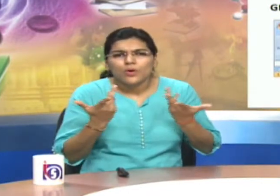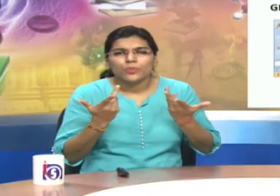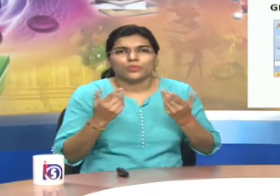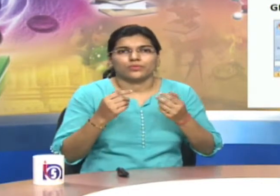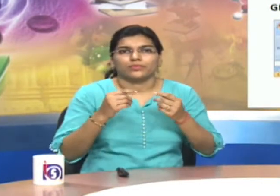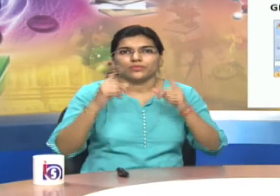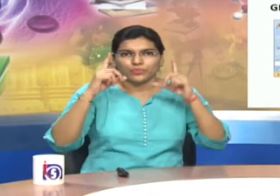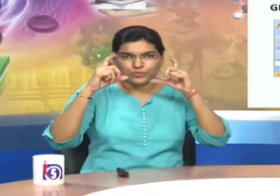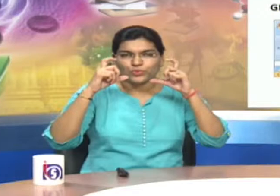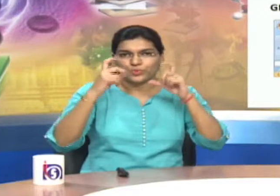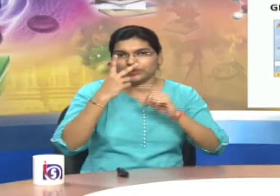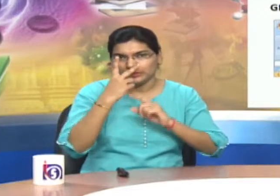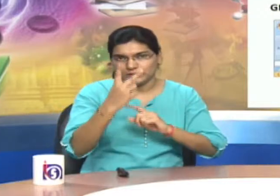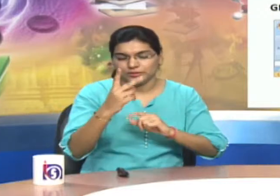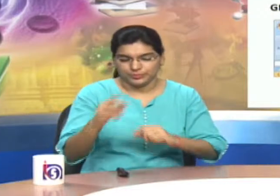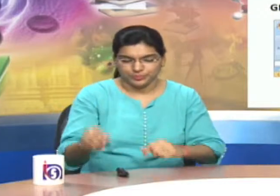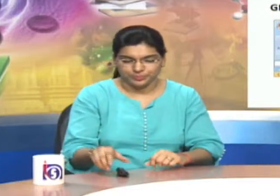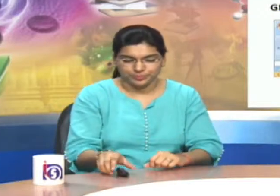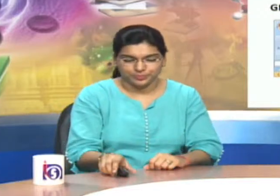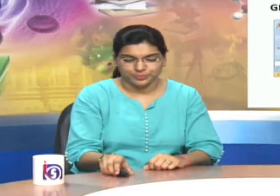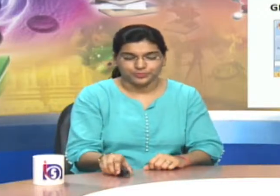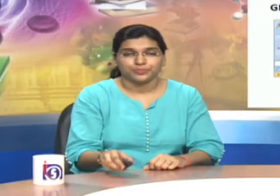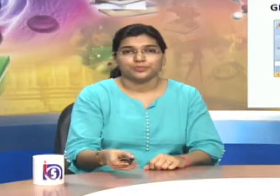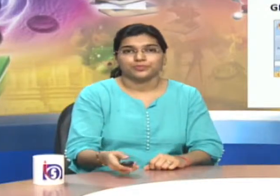What is the meaning of auto shape?